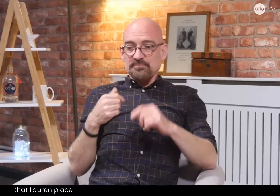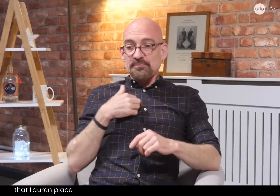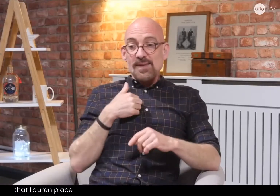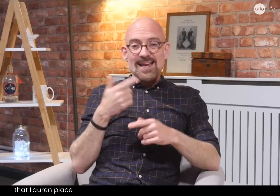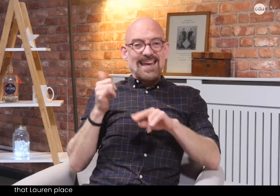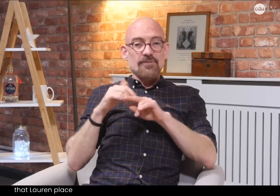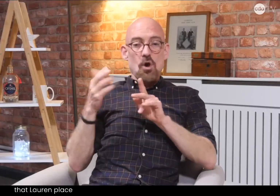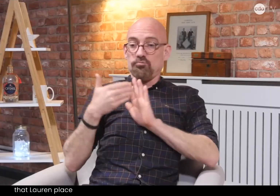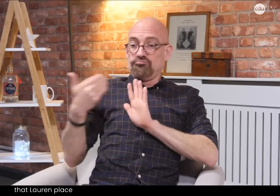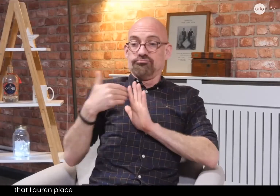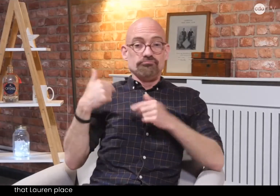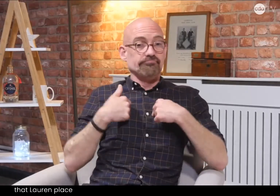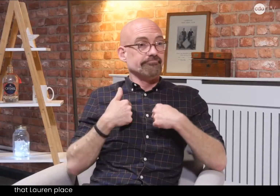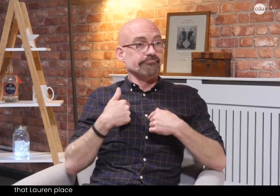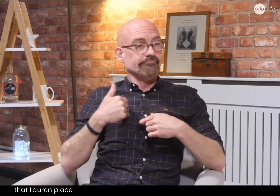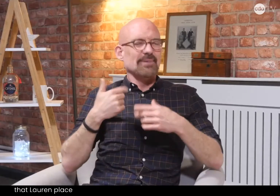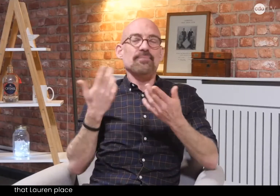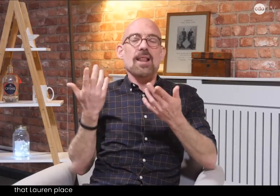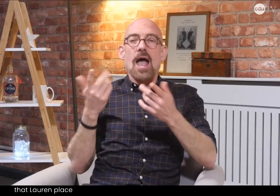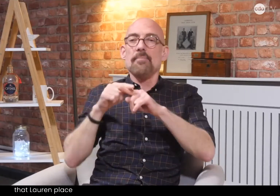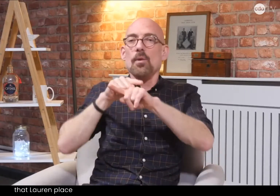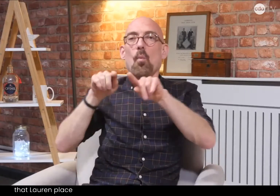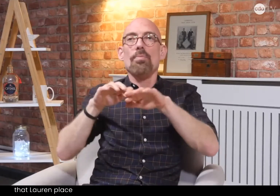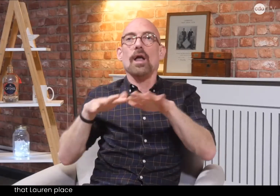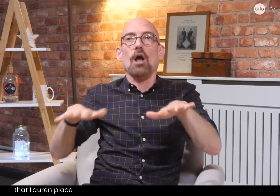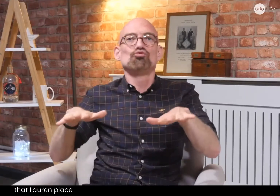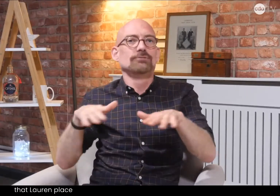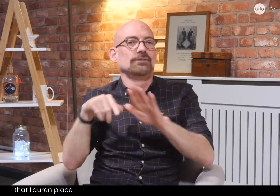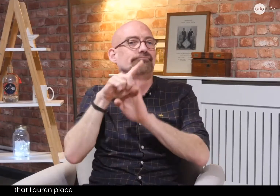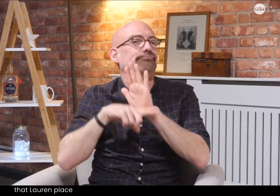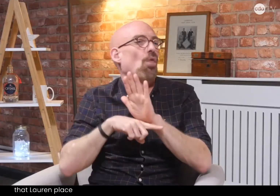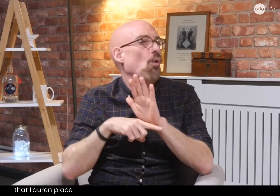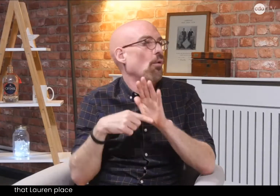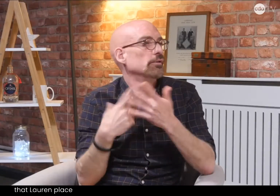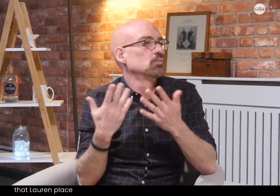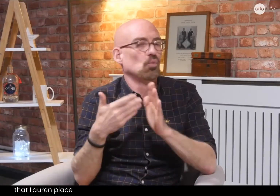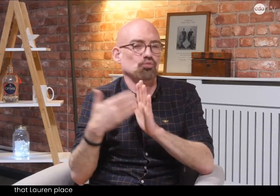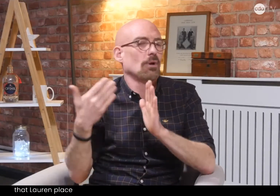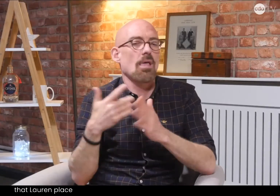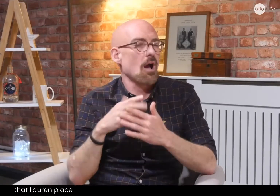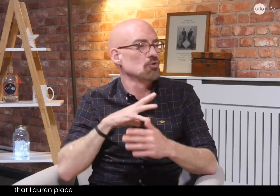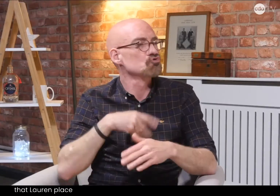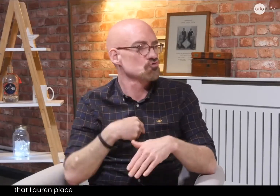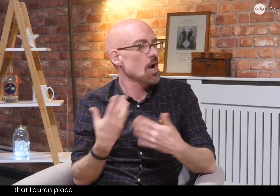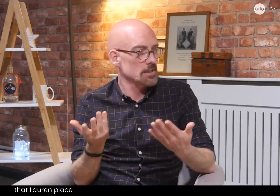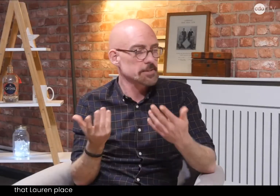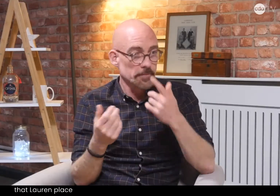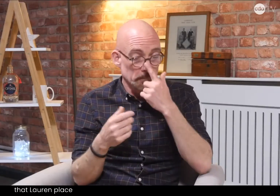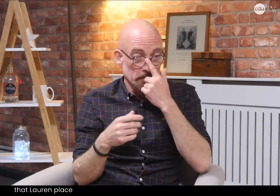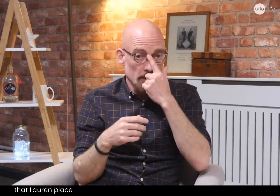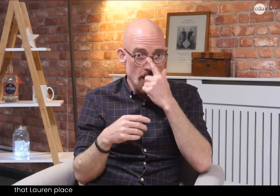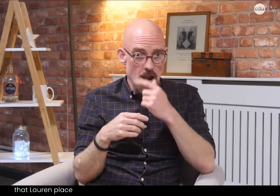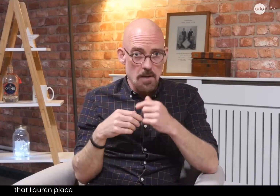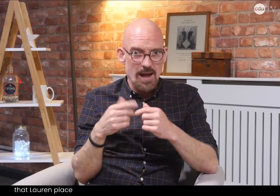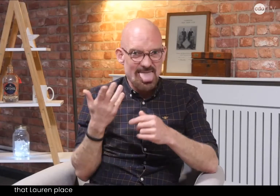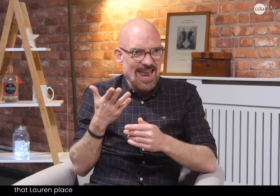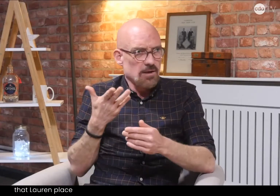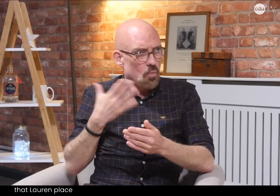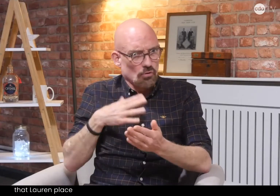Could you just explain that? What do you mean? So for example, if you're in other countries, maybe they don't recognise transgender